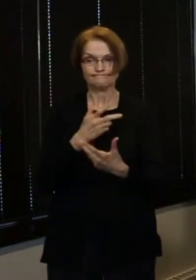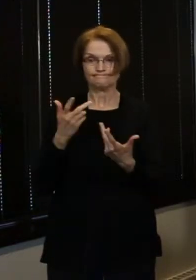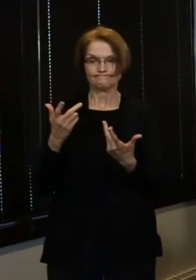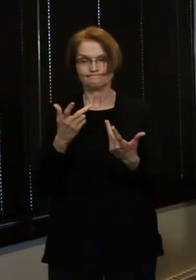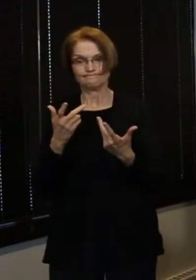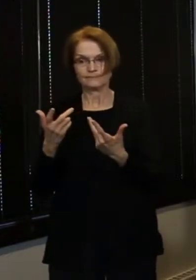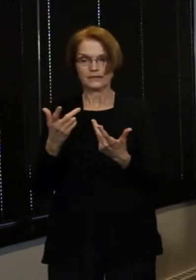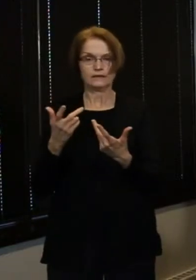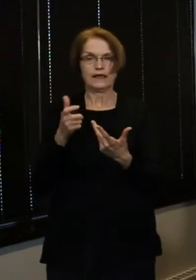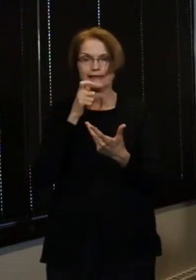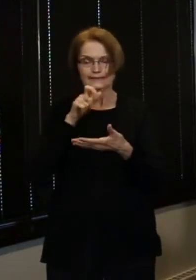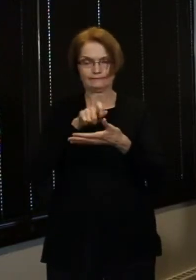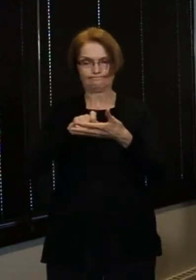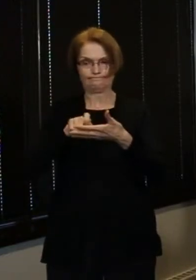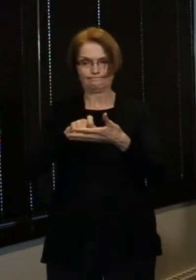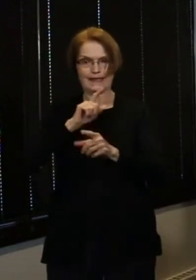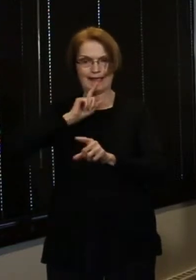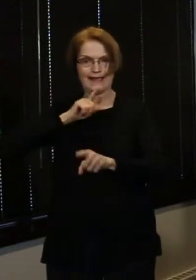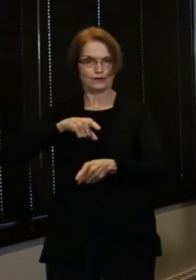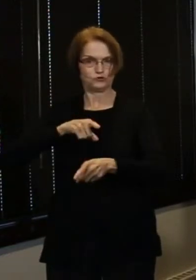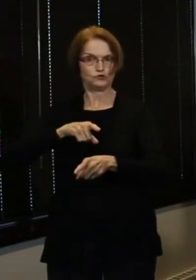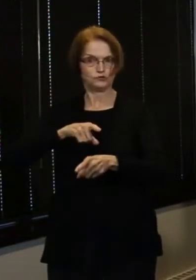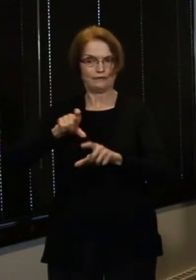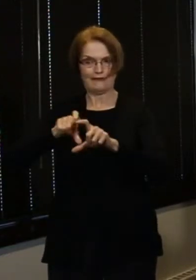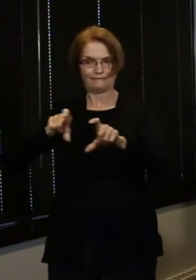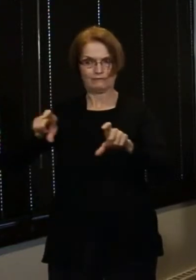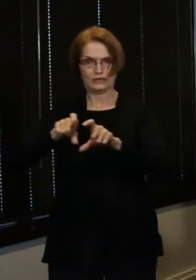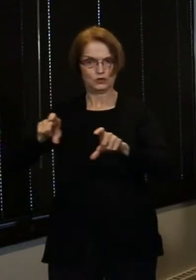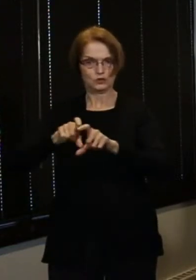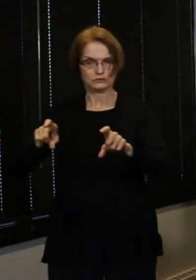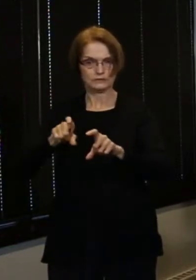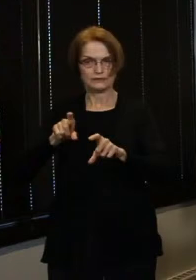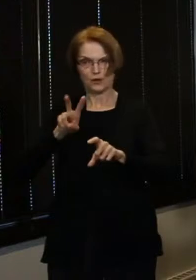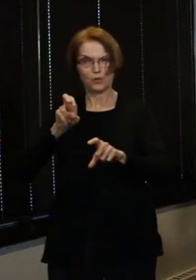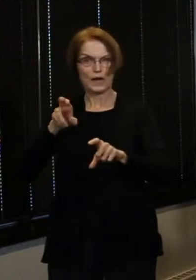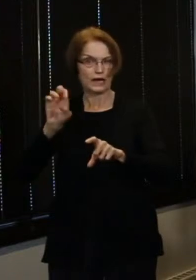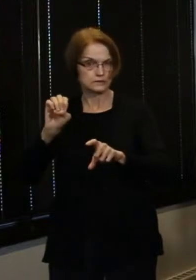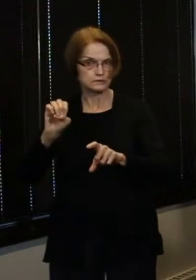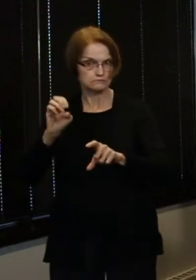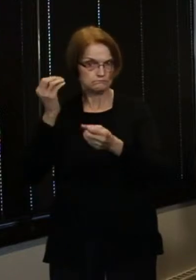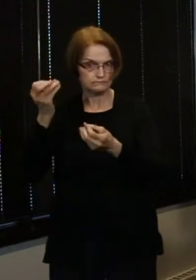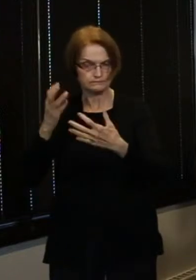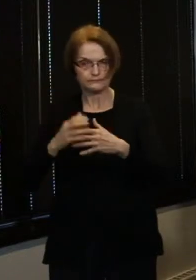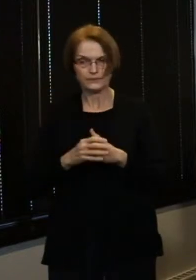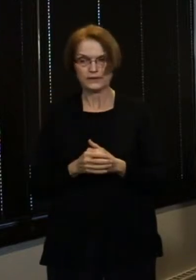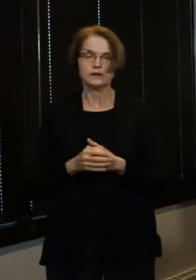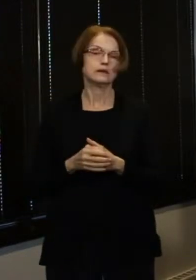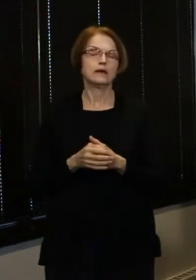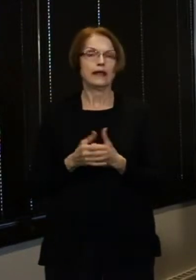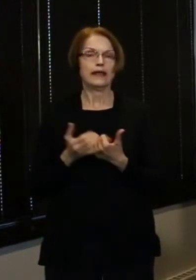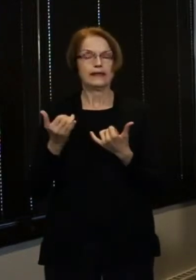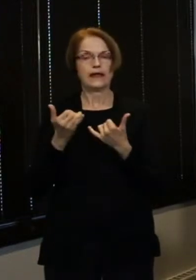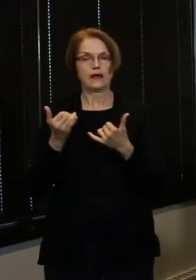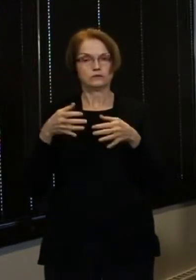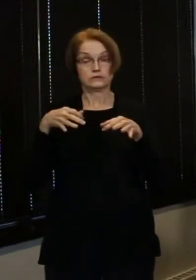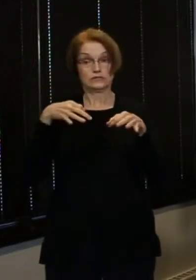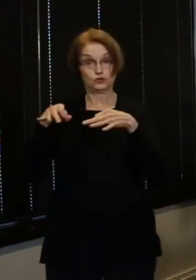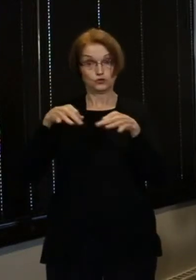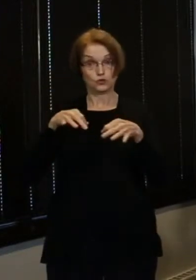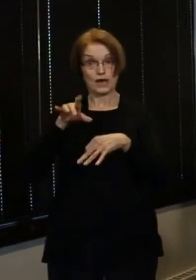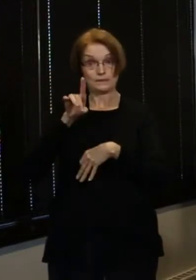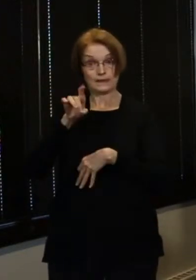that field filled in on the Show Me Vax database. And again, just to describe the data that's inside the